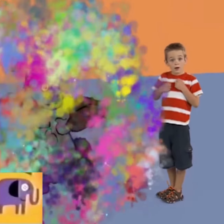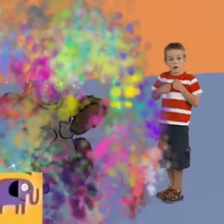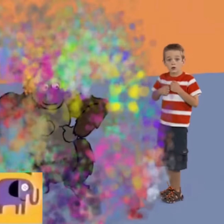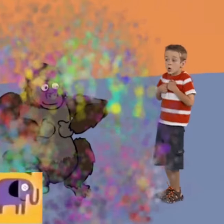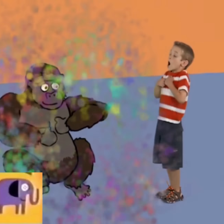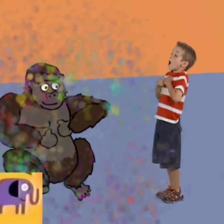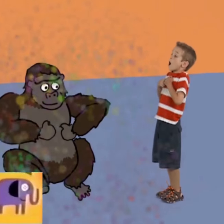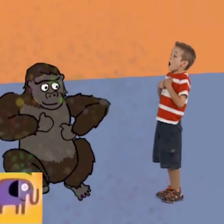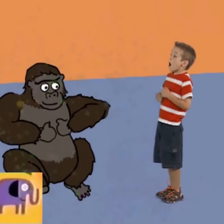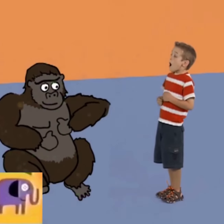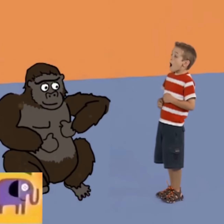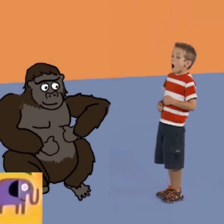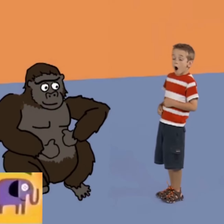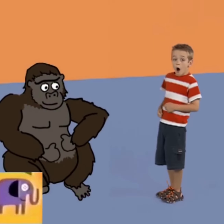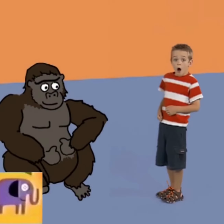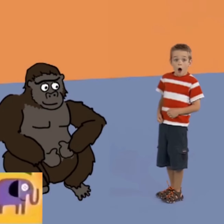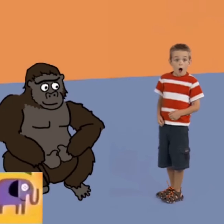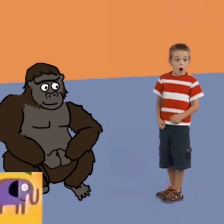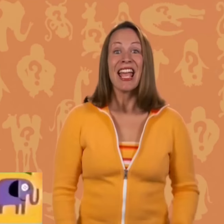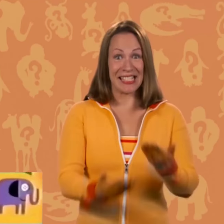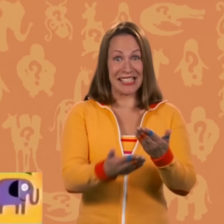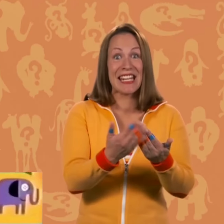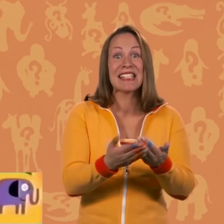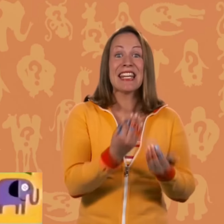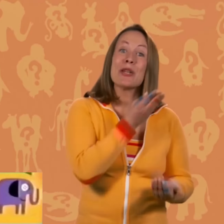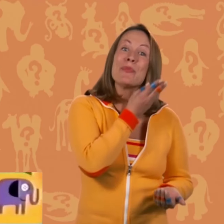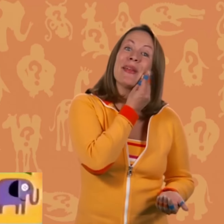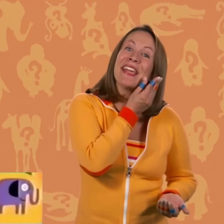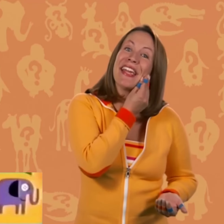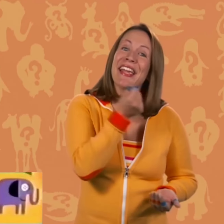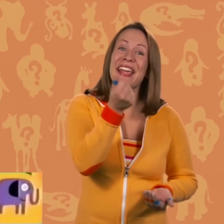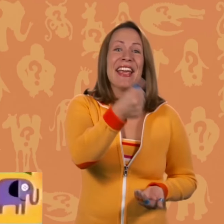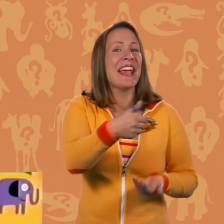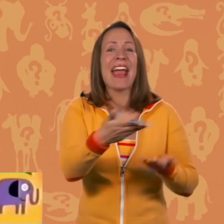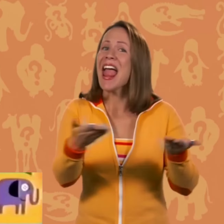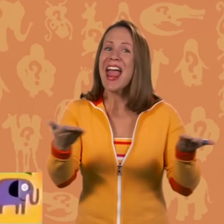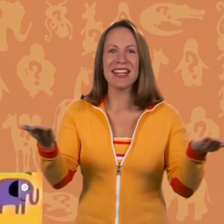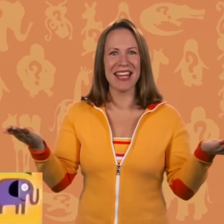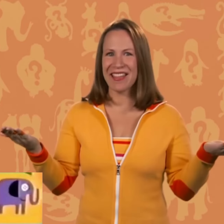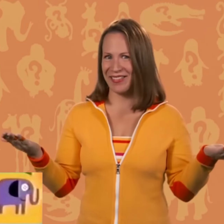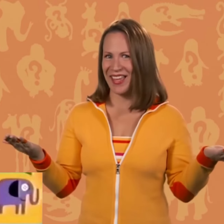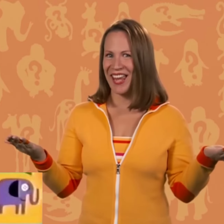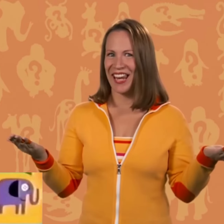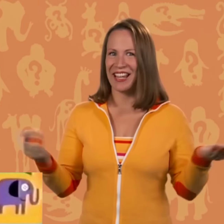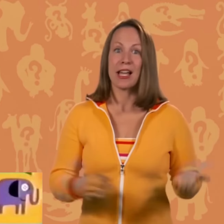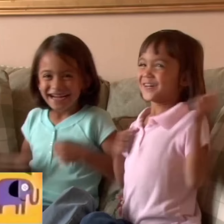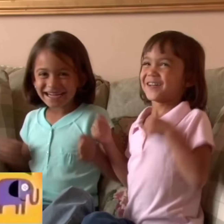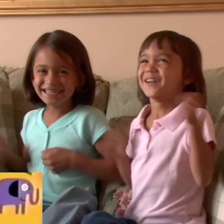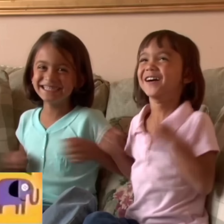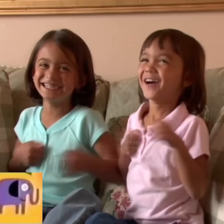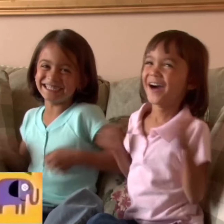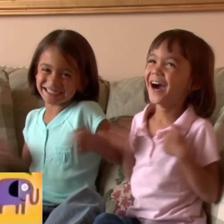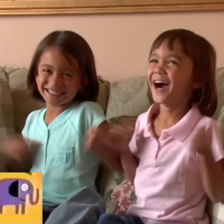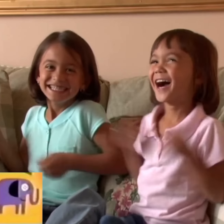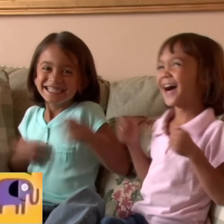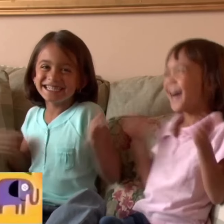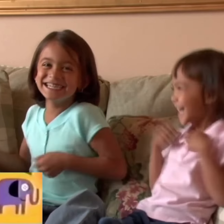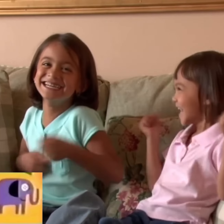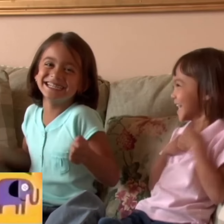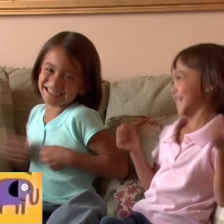I'm a gorilla. It's easy to be anything. Pick a few facts,